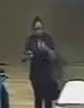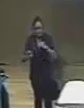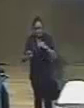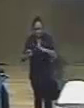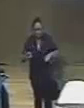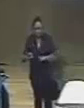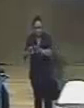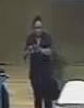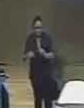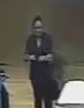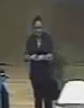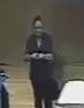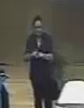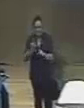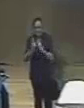academic staff.